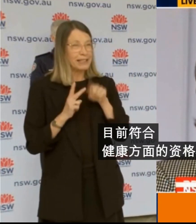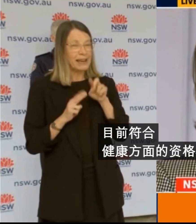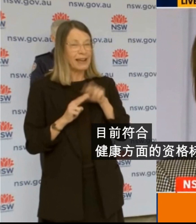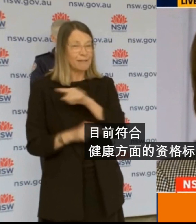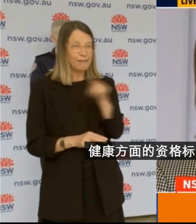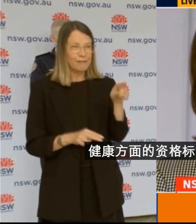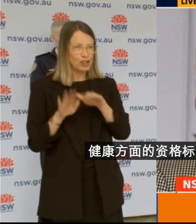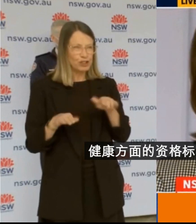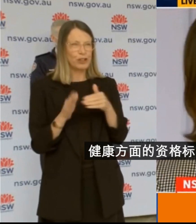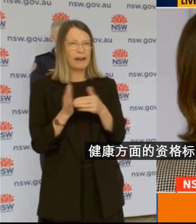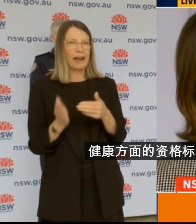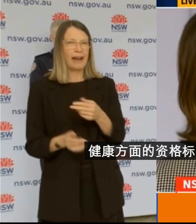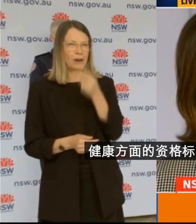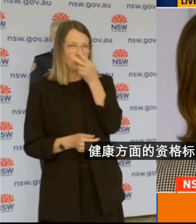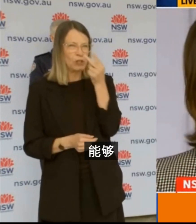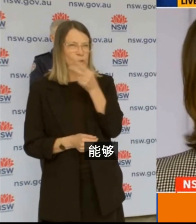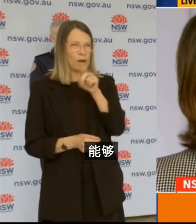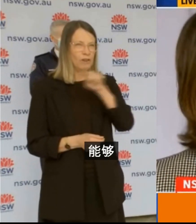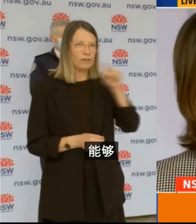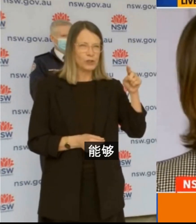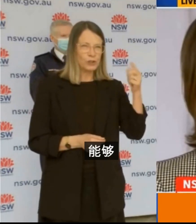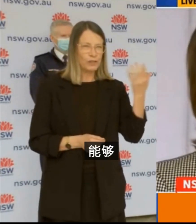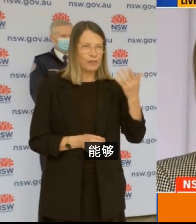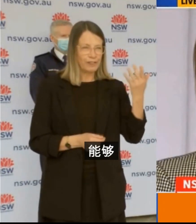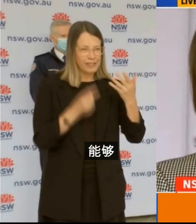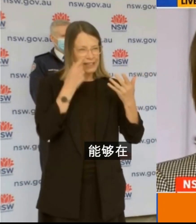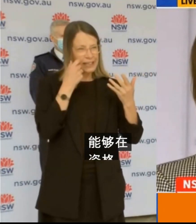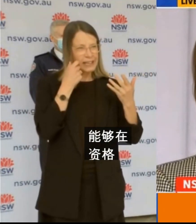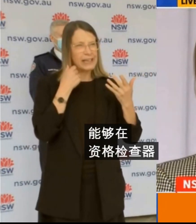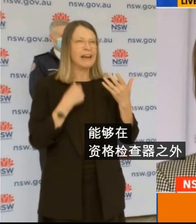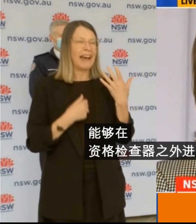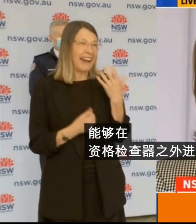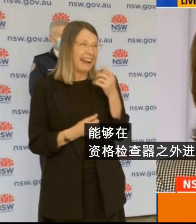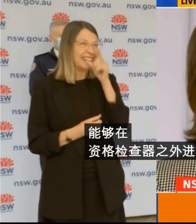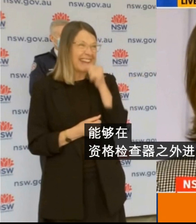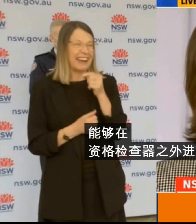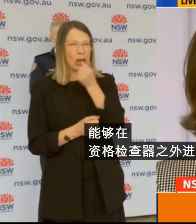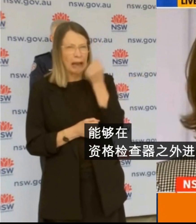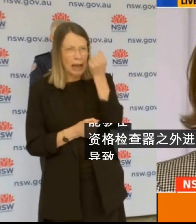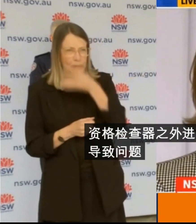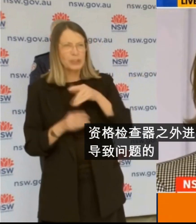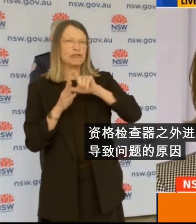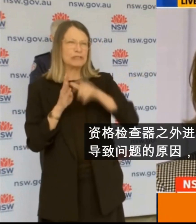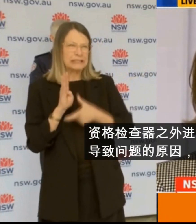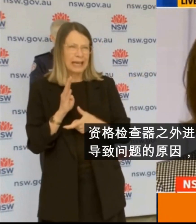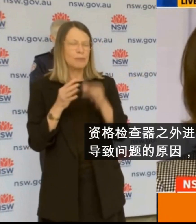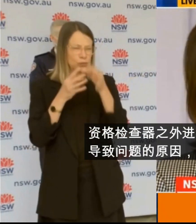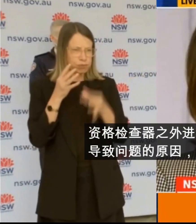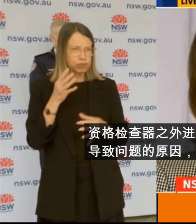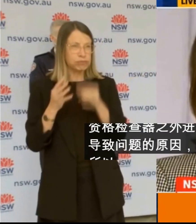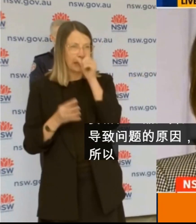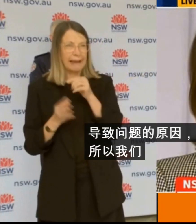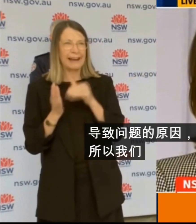Health Direct. What happened was these bookings were able to be made outside of the eligibility checker, which is what has resulted in the